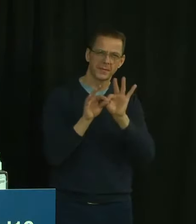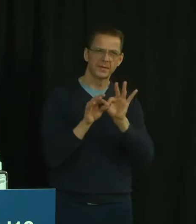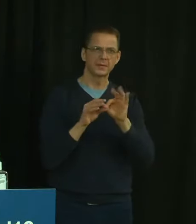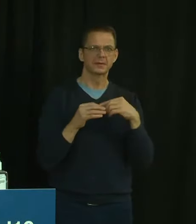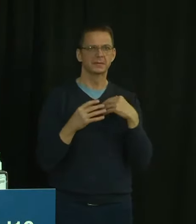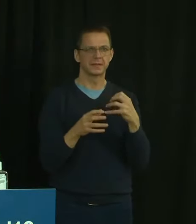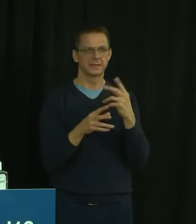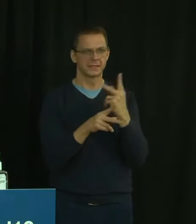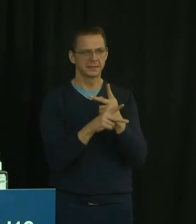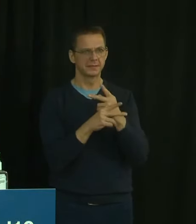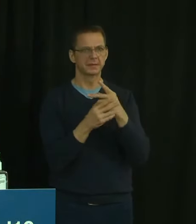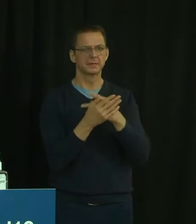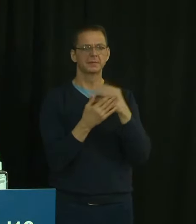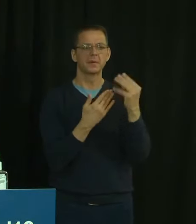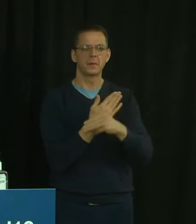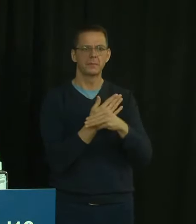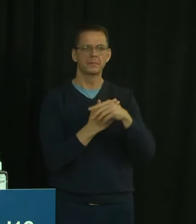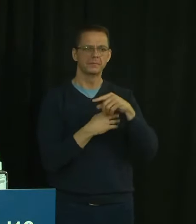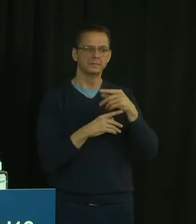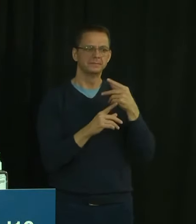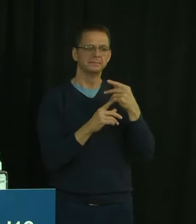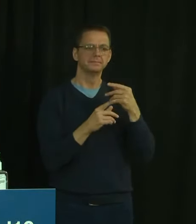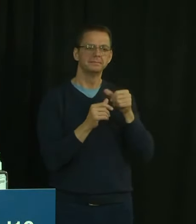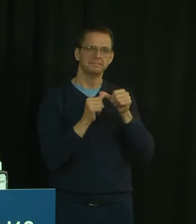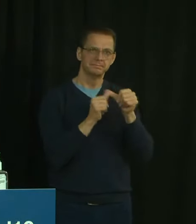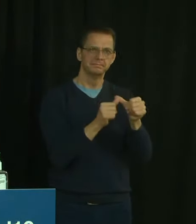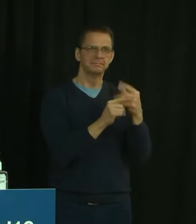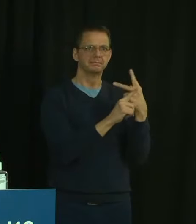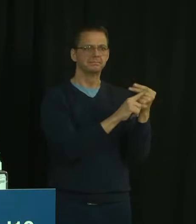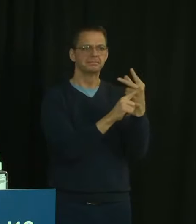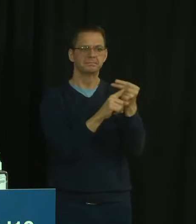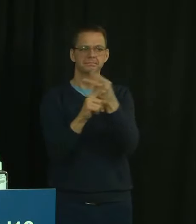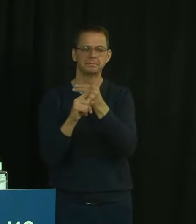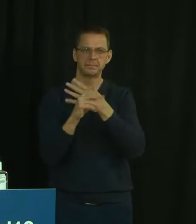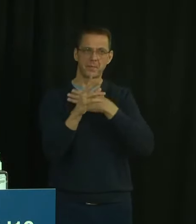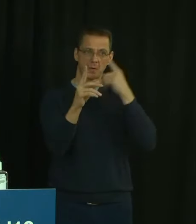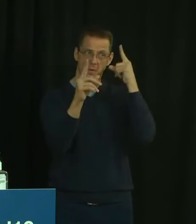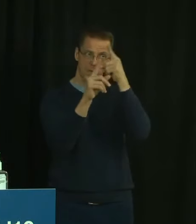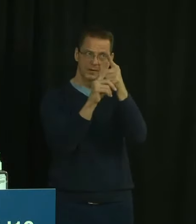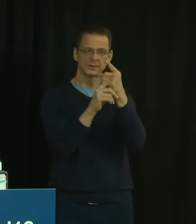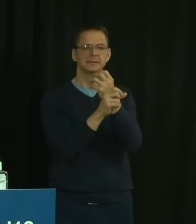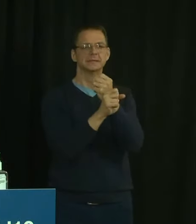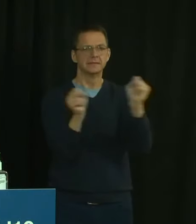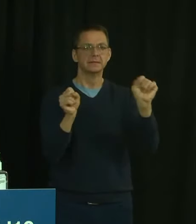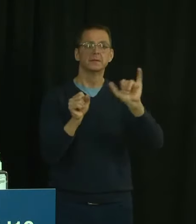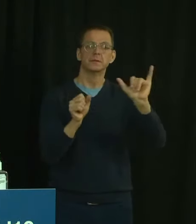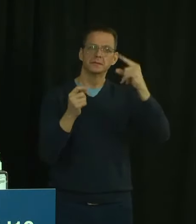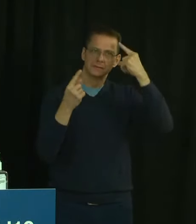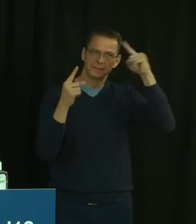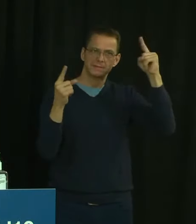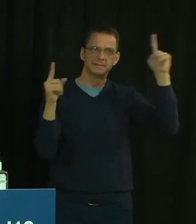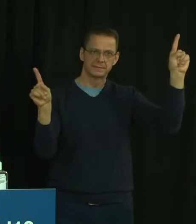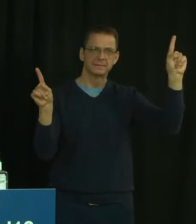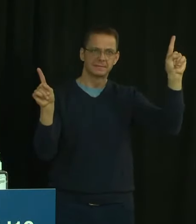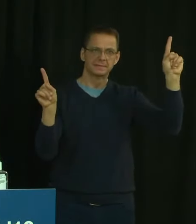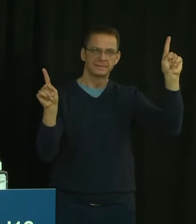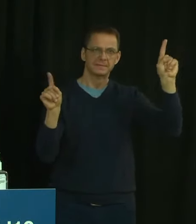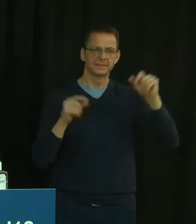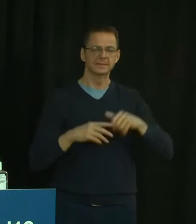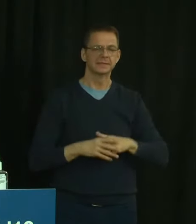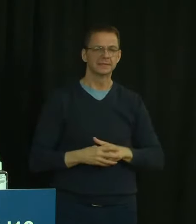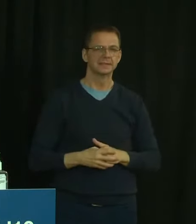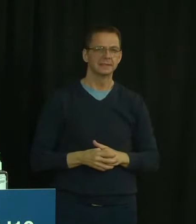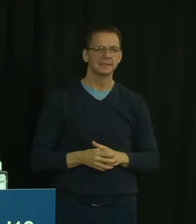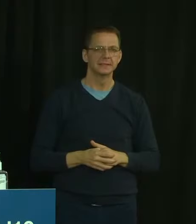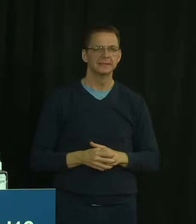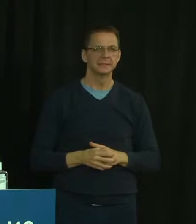Studies are underway that will help determine what vaccine those already immunized with AstraZeneca will be able to receive when it comes time